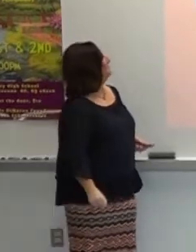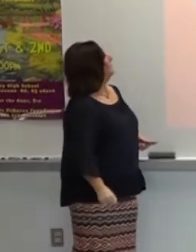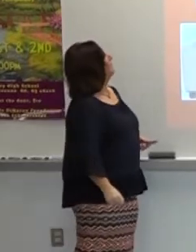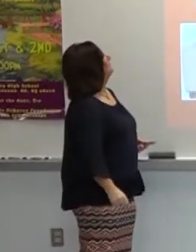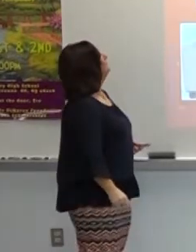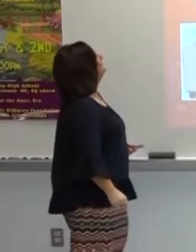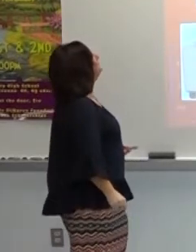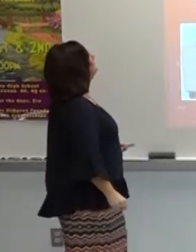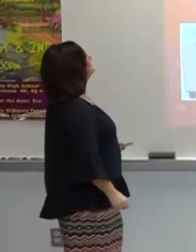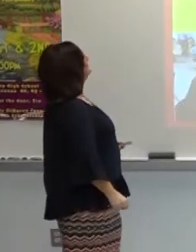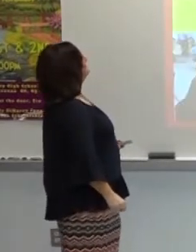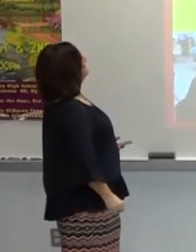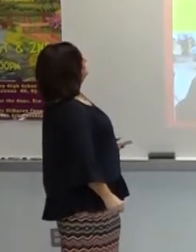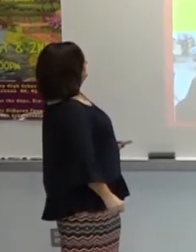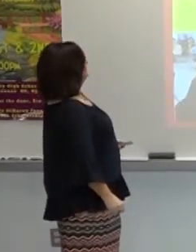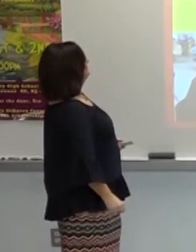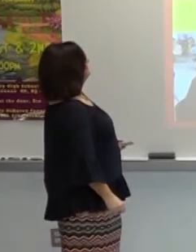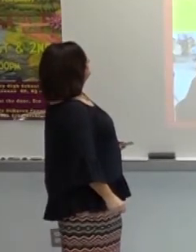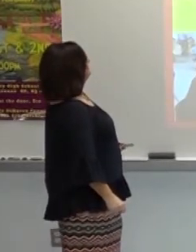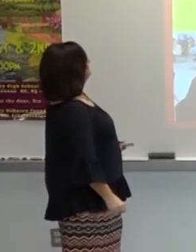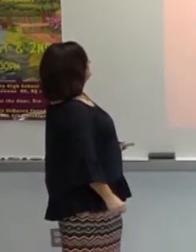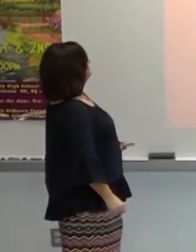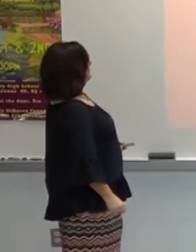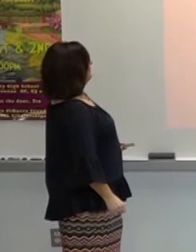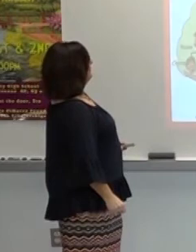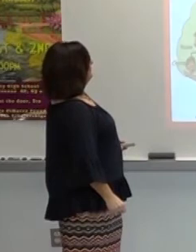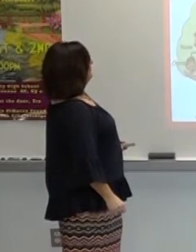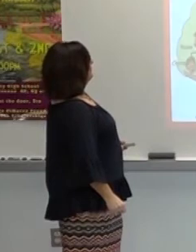And then we put a person on there running. I ran on the bike path.